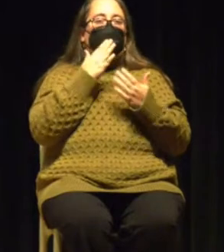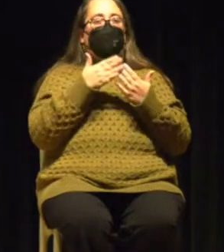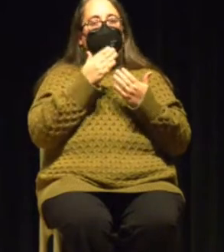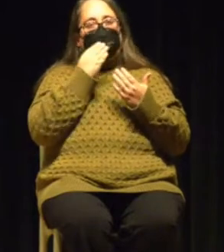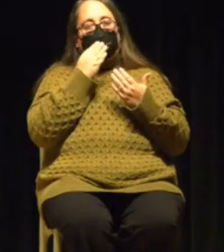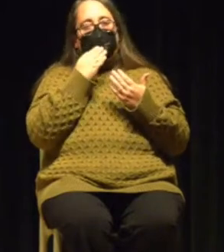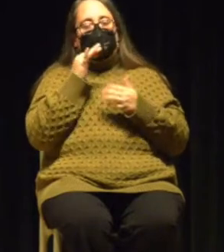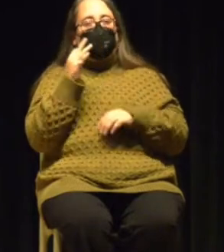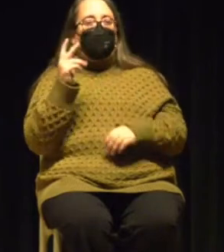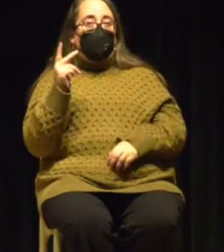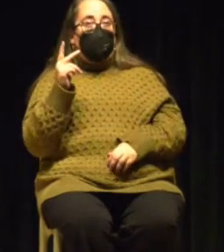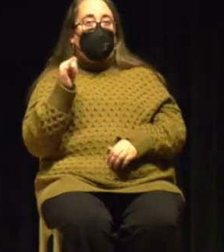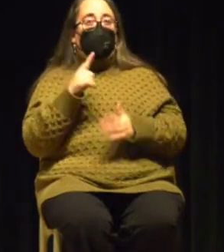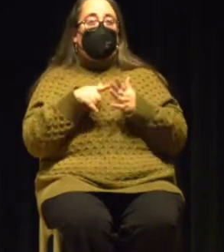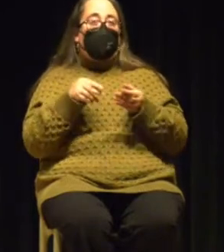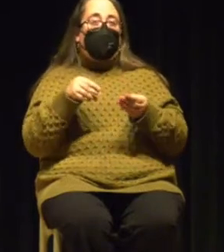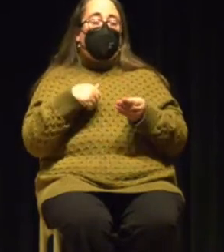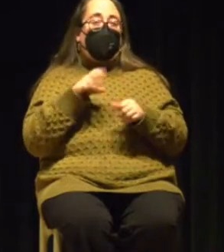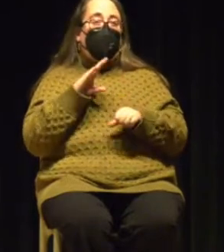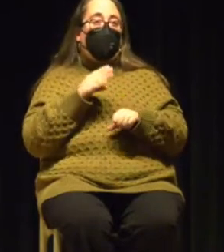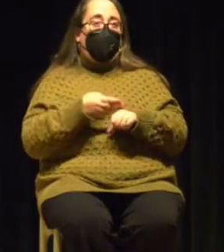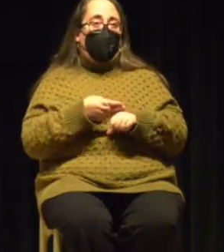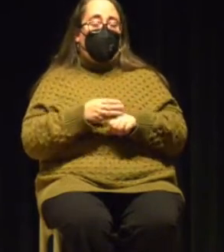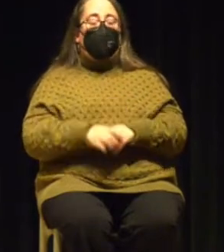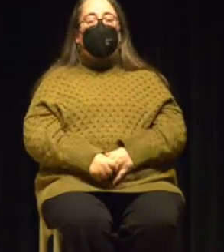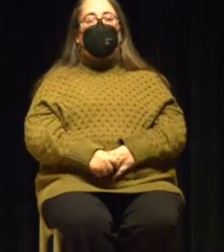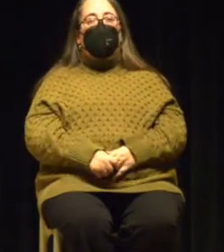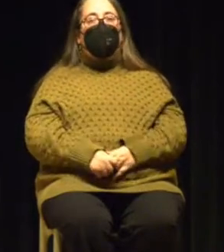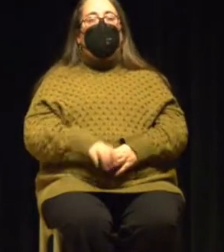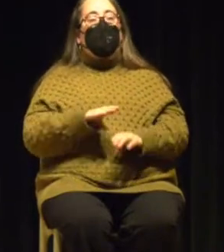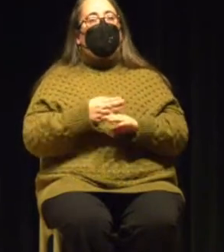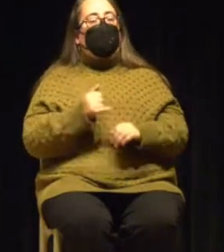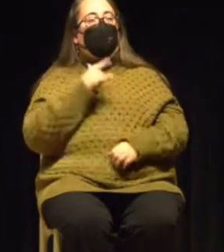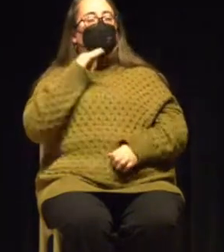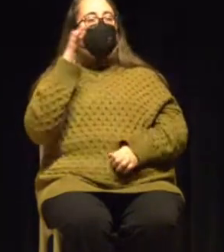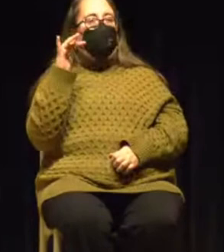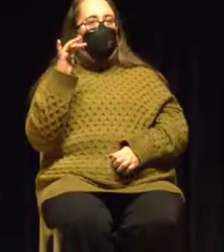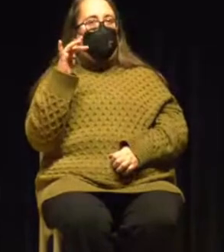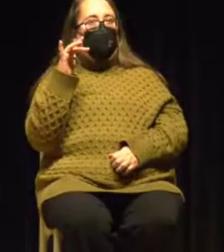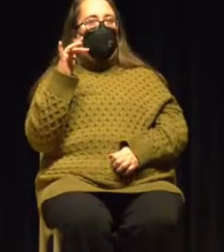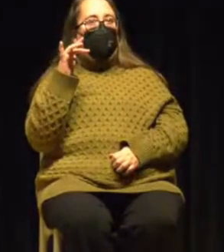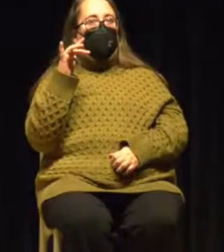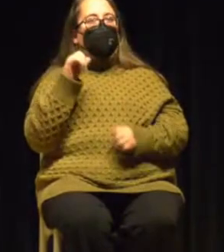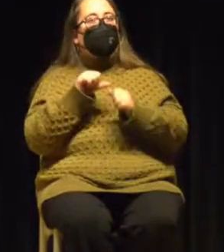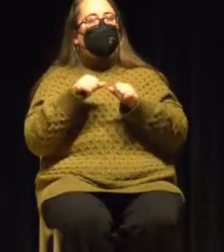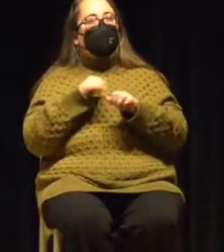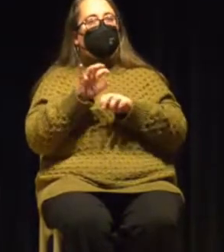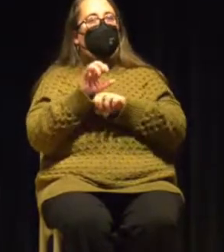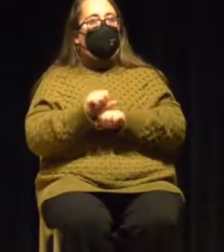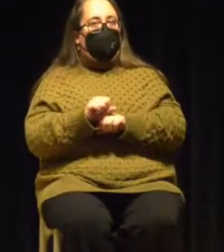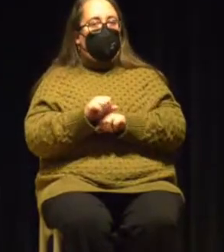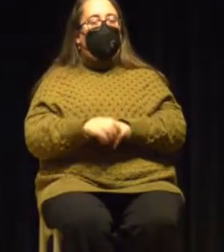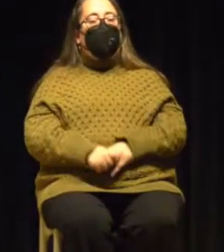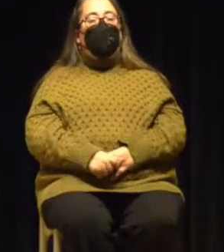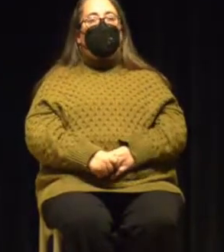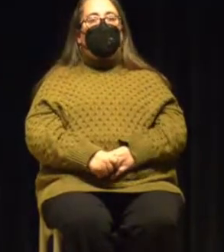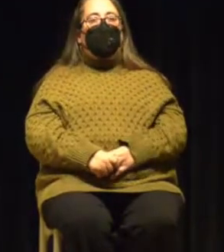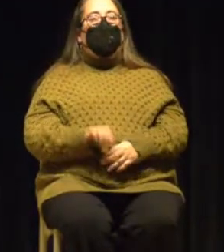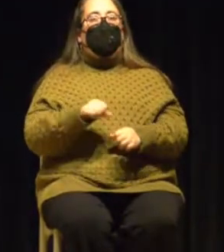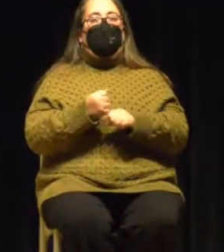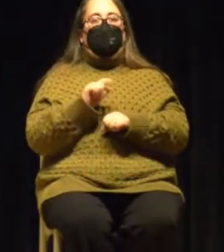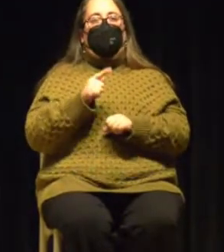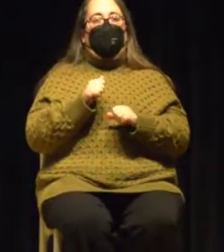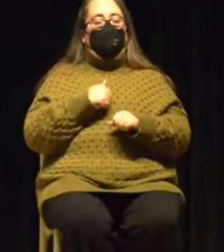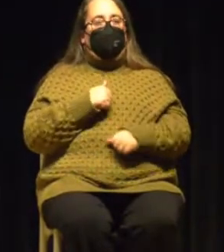junk. And that's what I fed my daughter. And my daughter, who's now 25, still has that palate. And 10 years later, when I